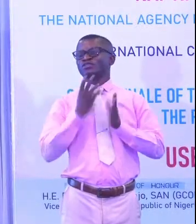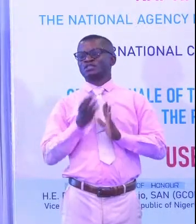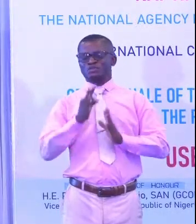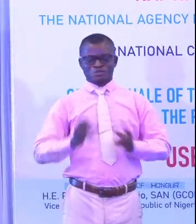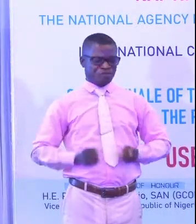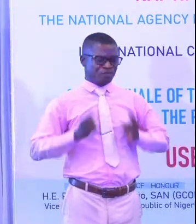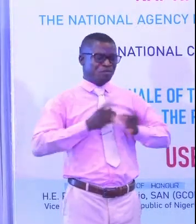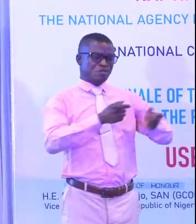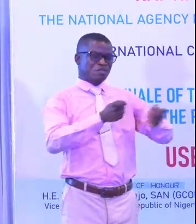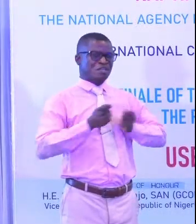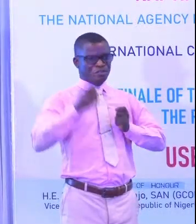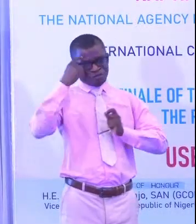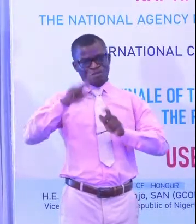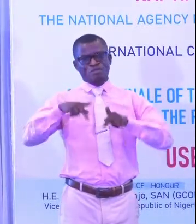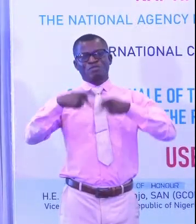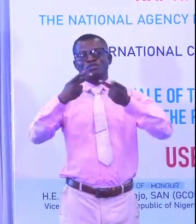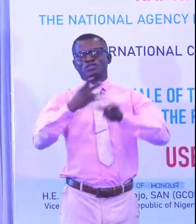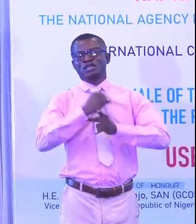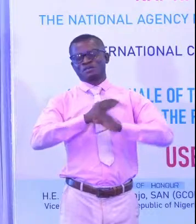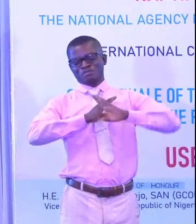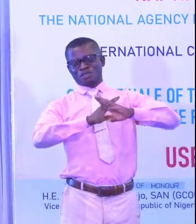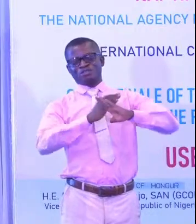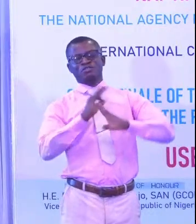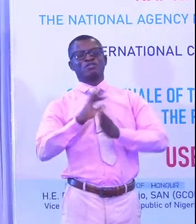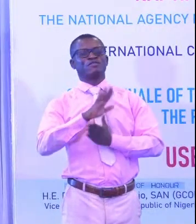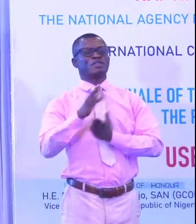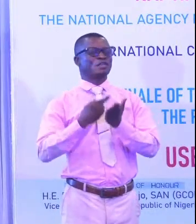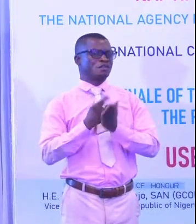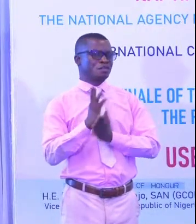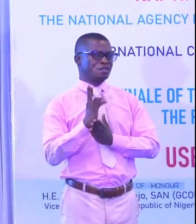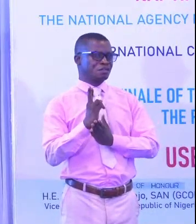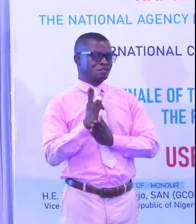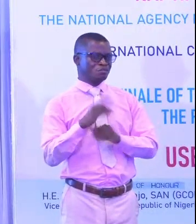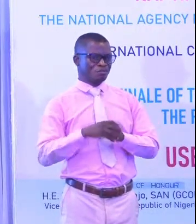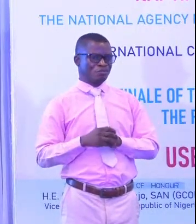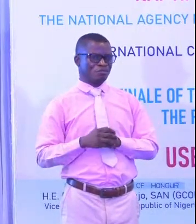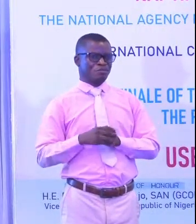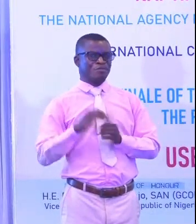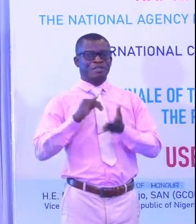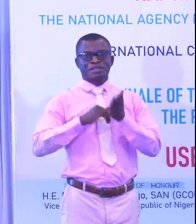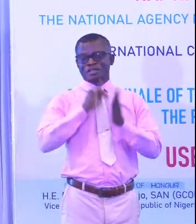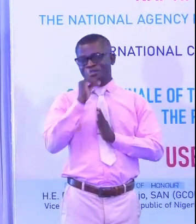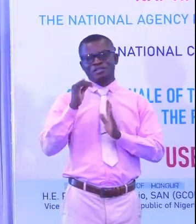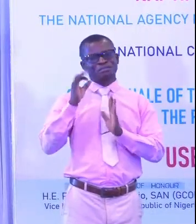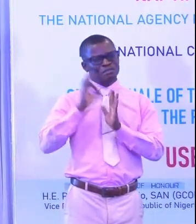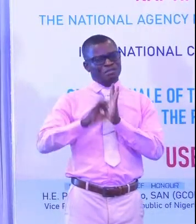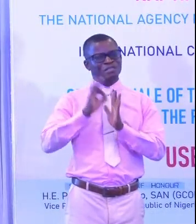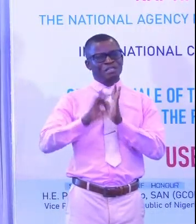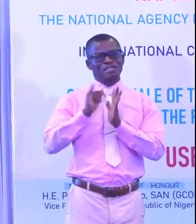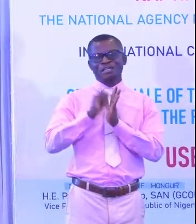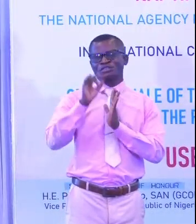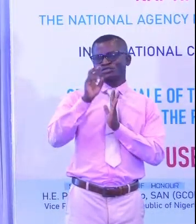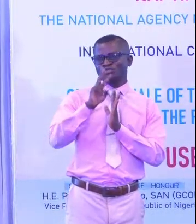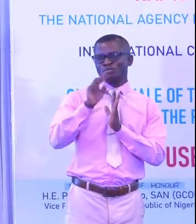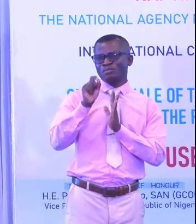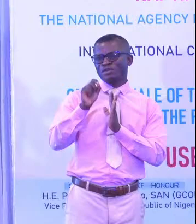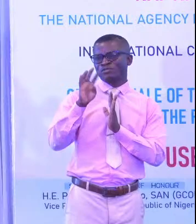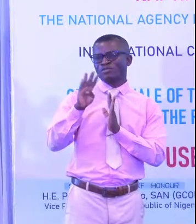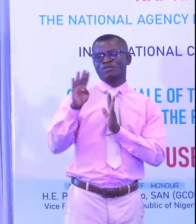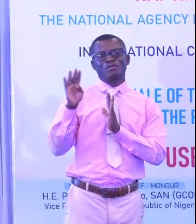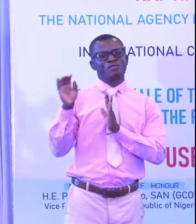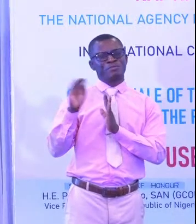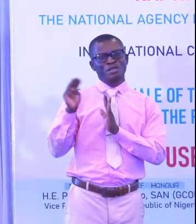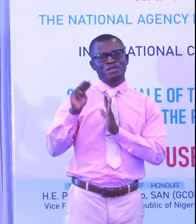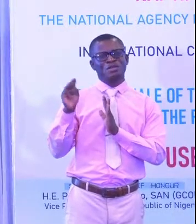the promotion and protection of their rights. It is estimated that 2.4 million people across